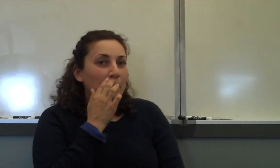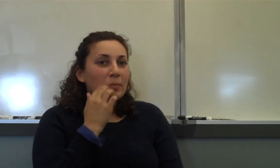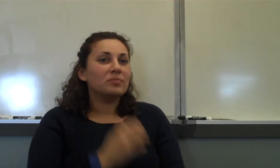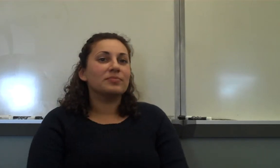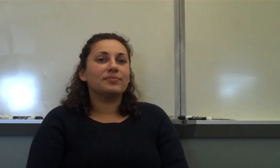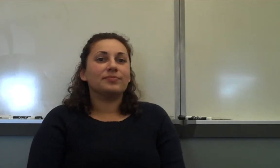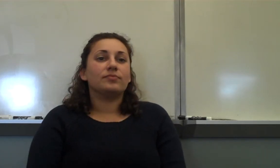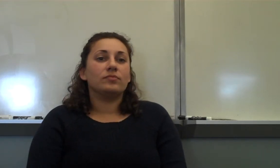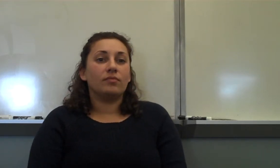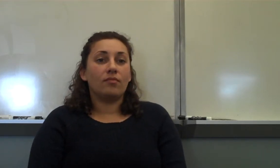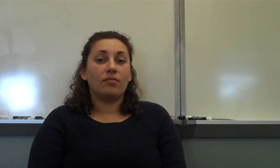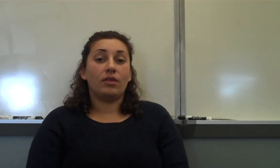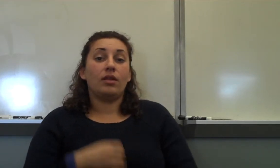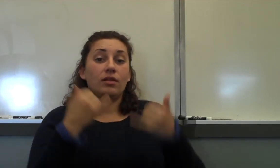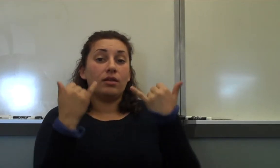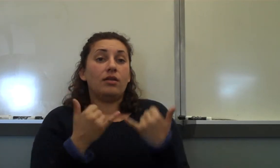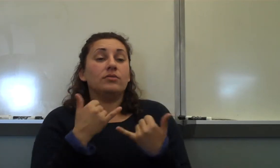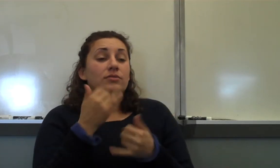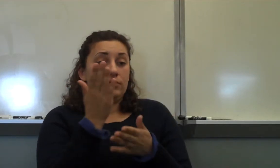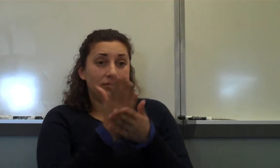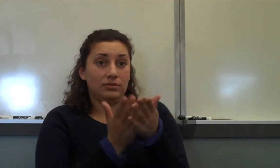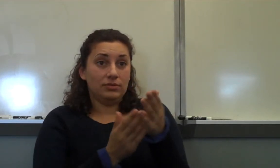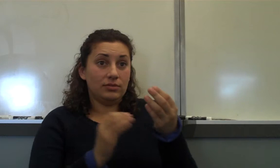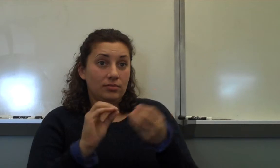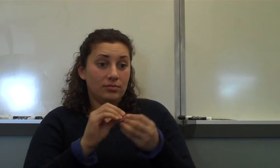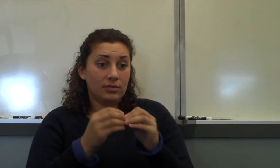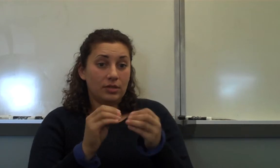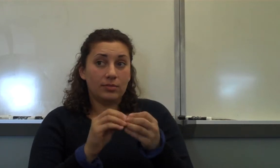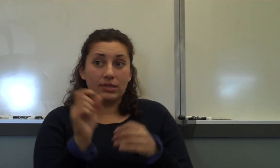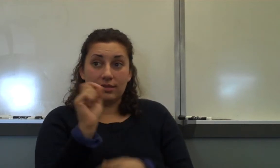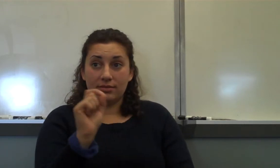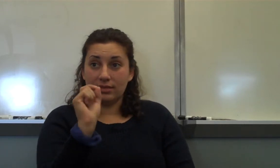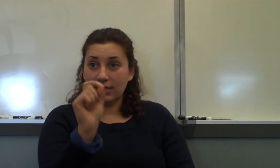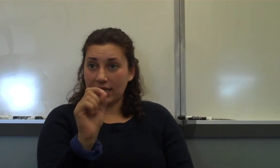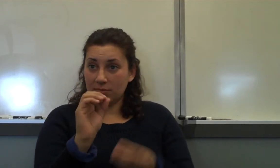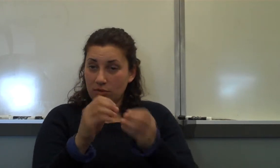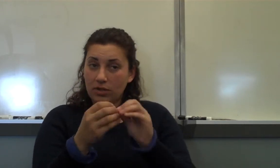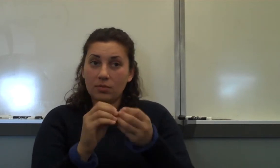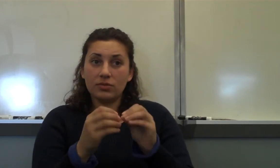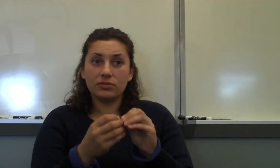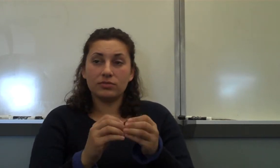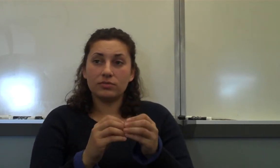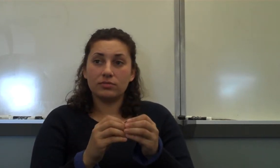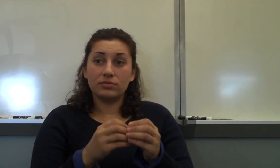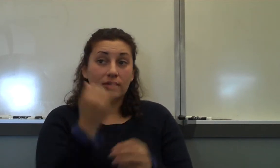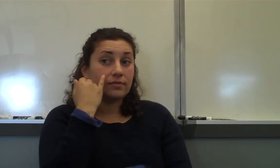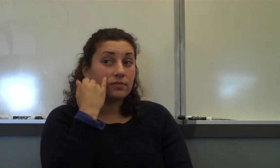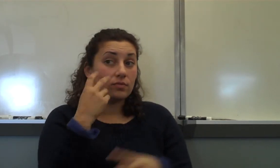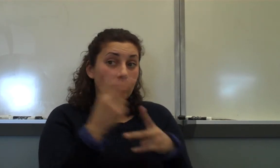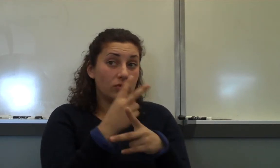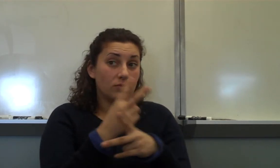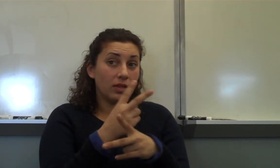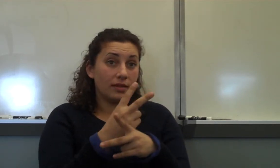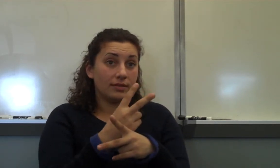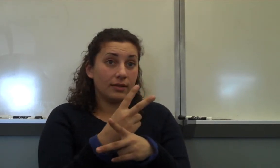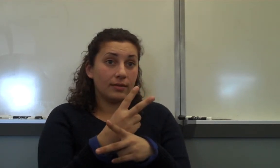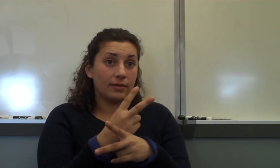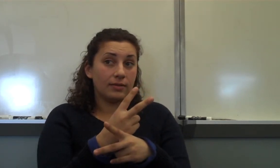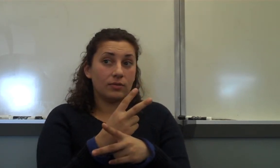Now, there are some numbers, decimal numbers, which when multiplied by powers of 10 or